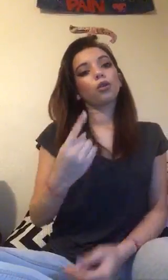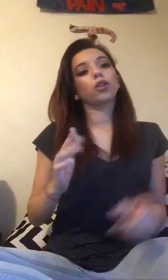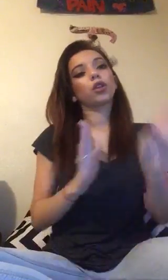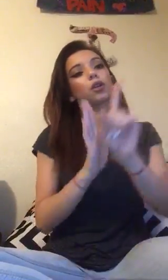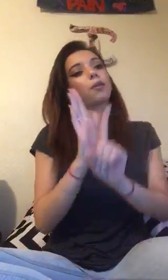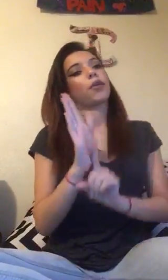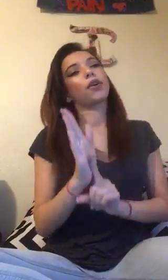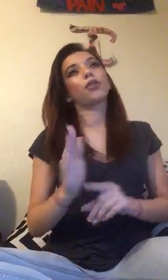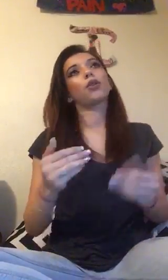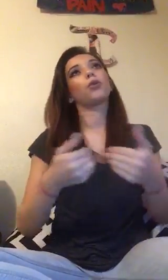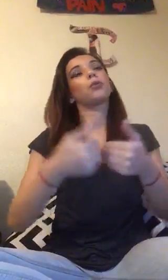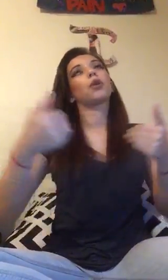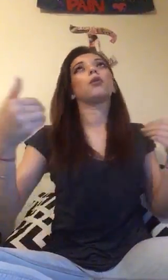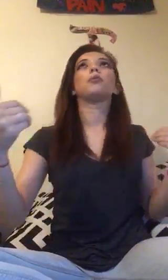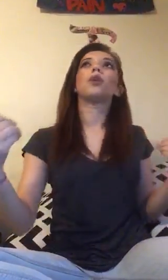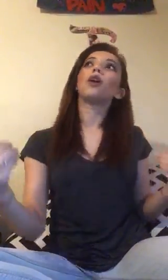Only a month we've been apart.